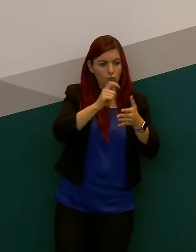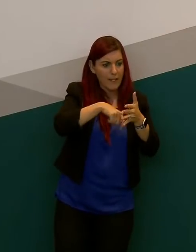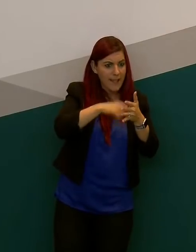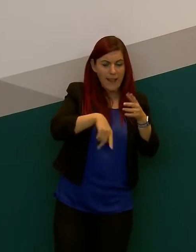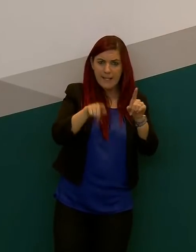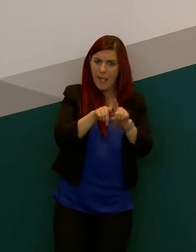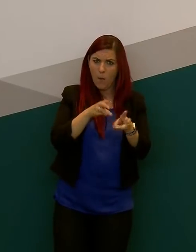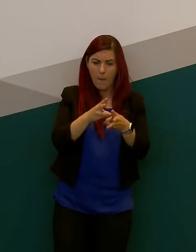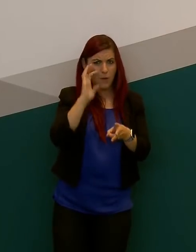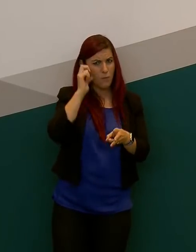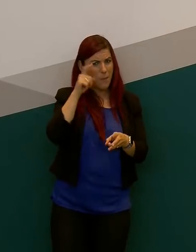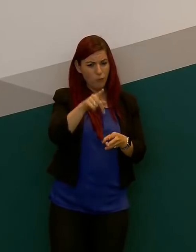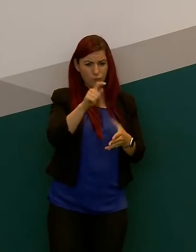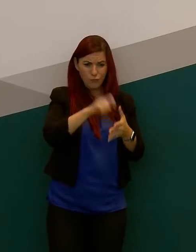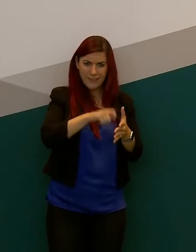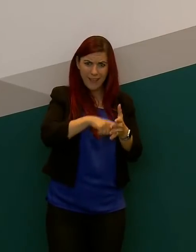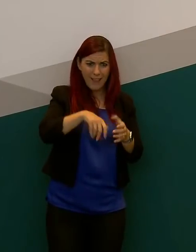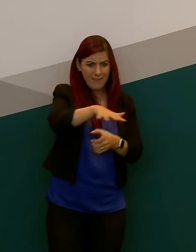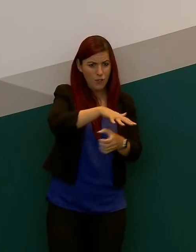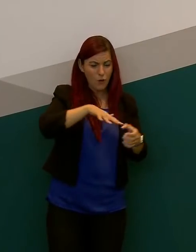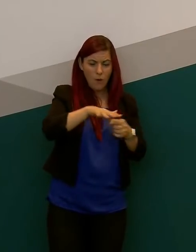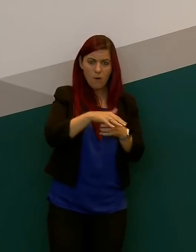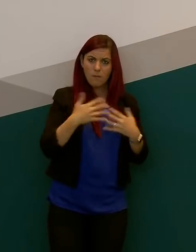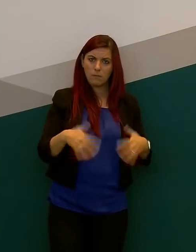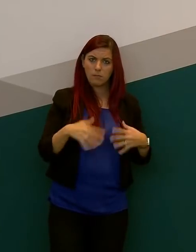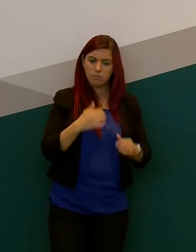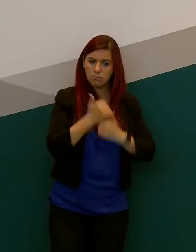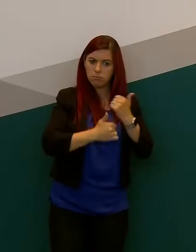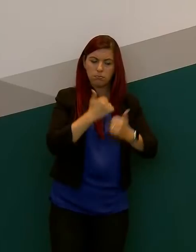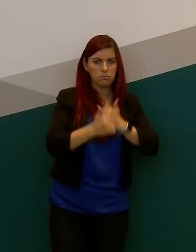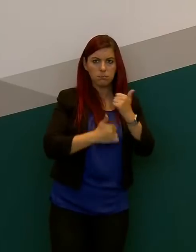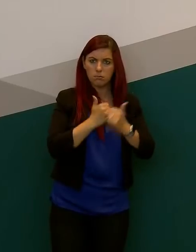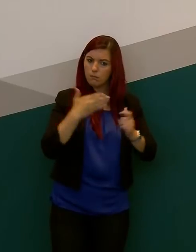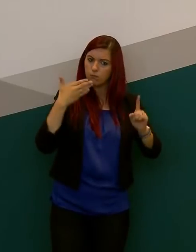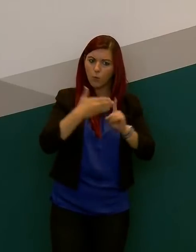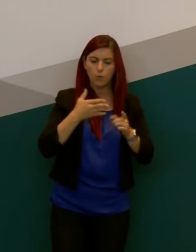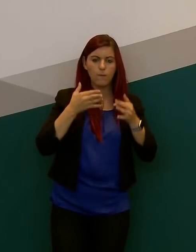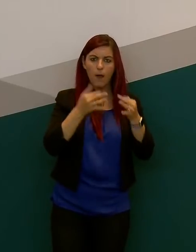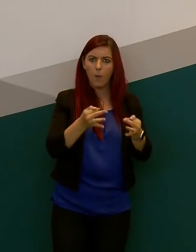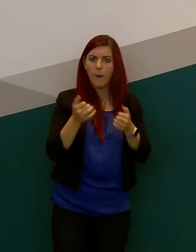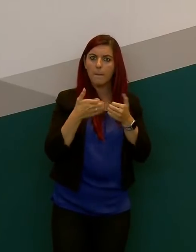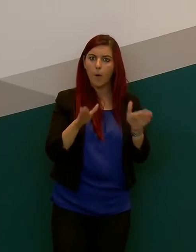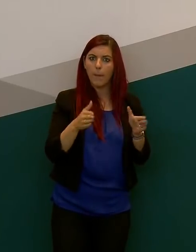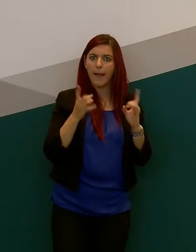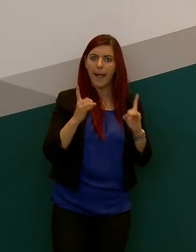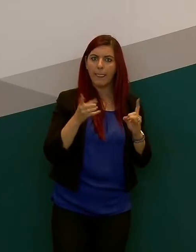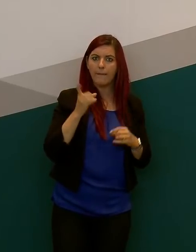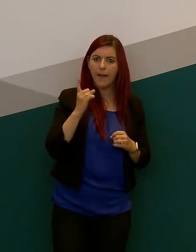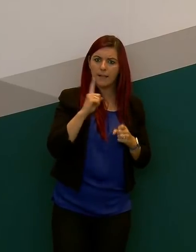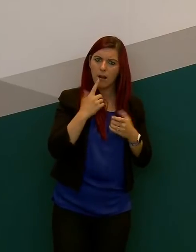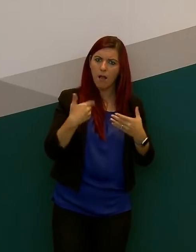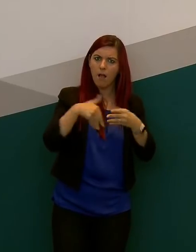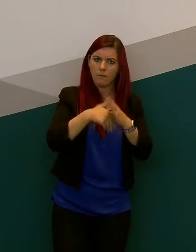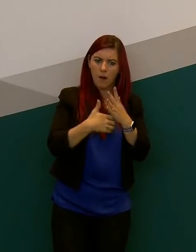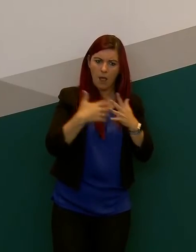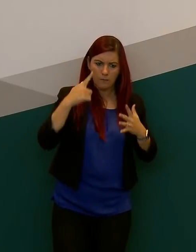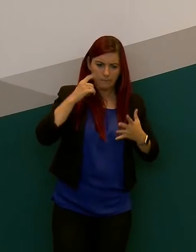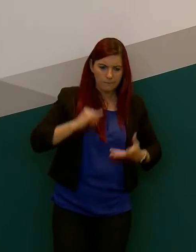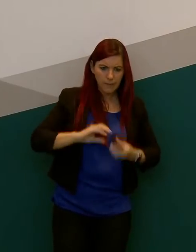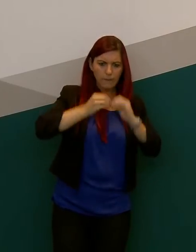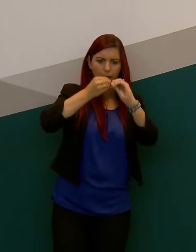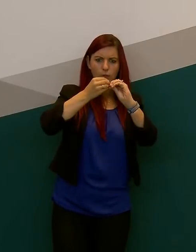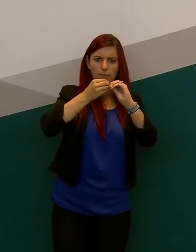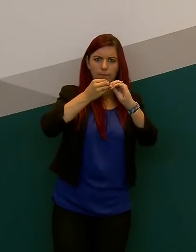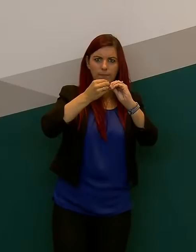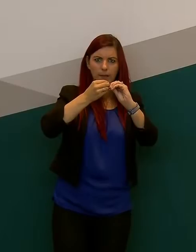commendable, responsible approach to applying public health advice, and often a lot of initiative and innovation shown on the